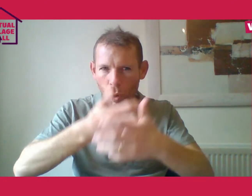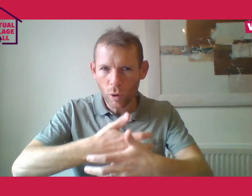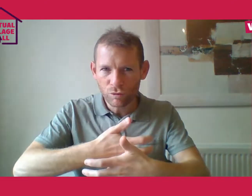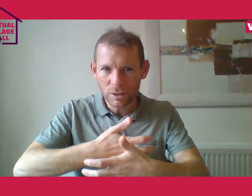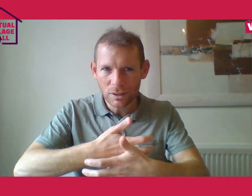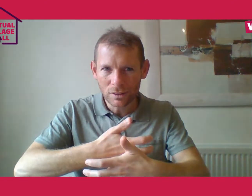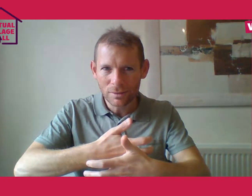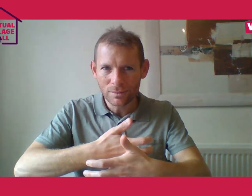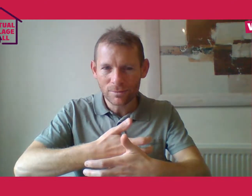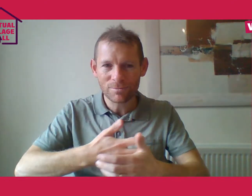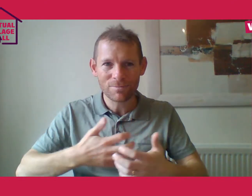worried,